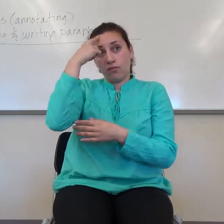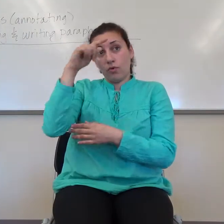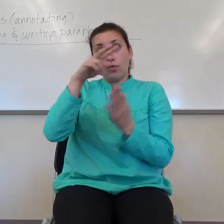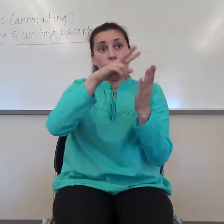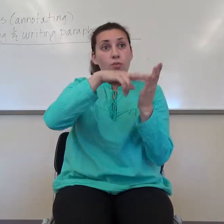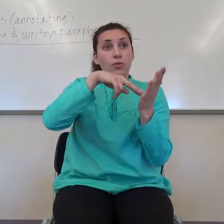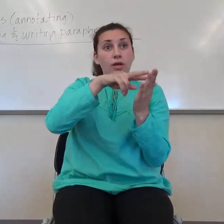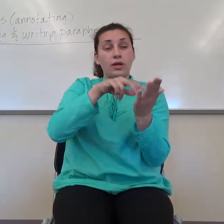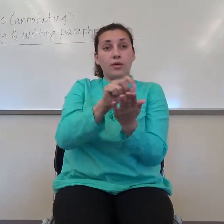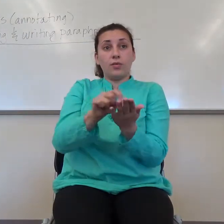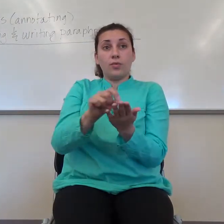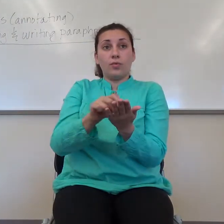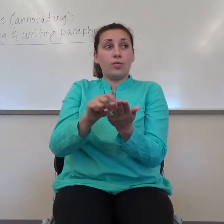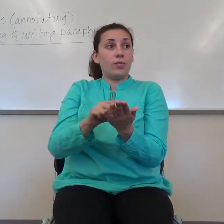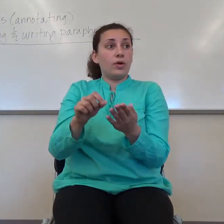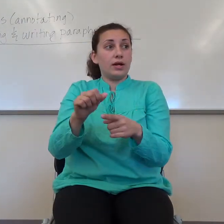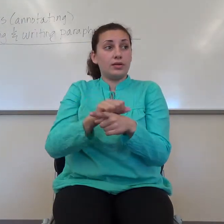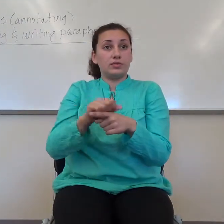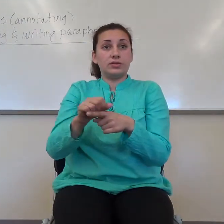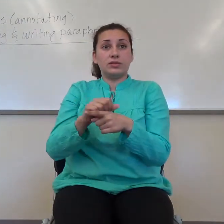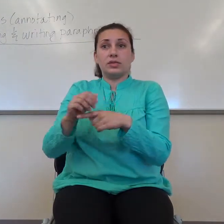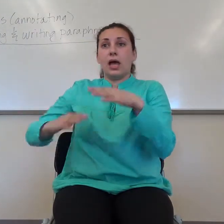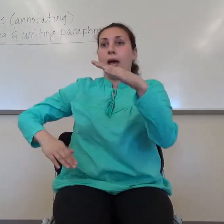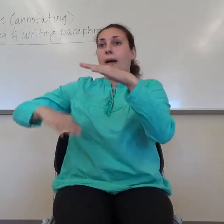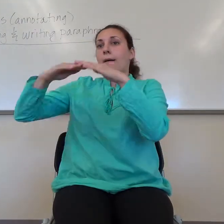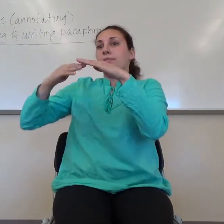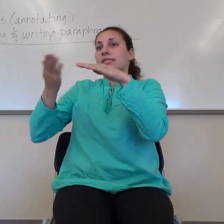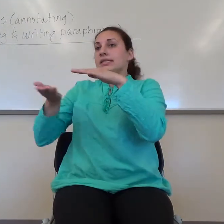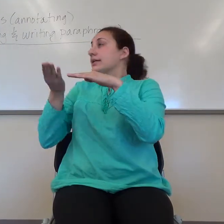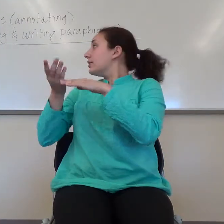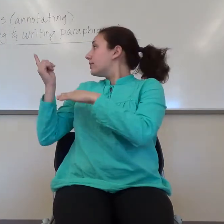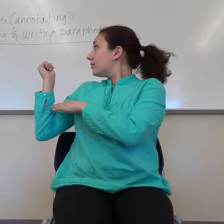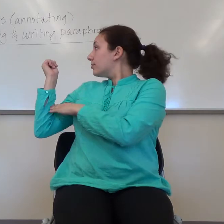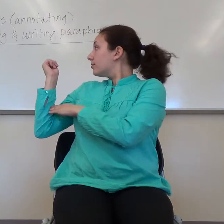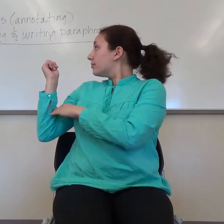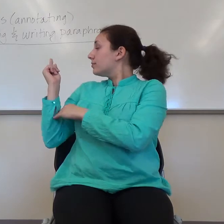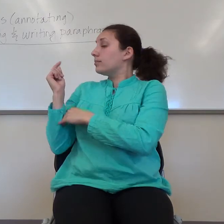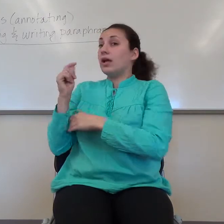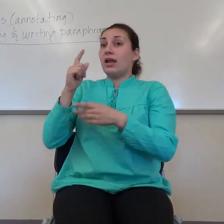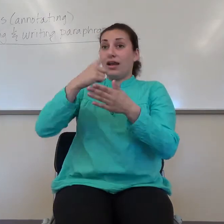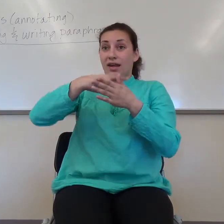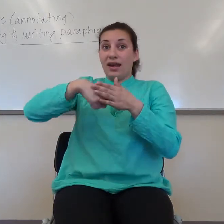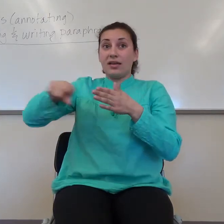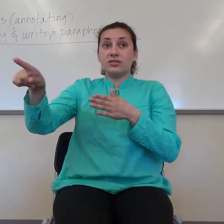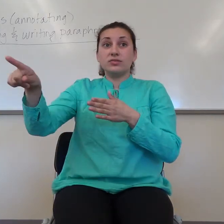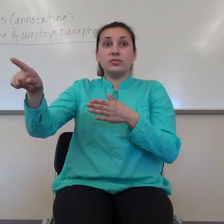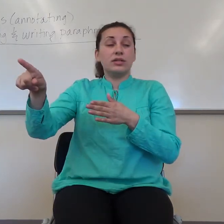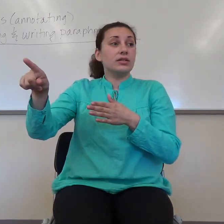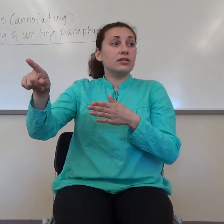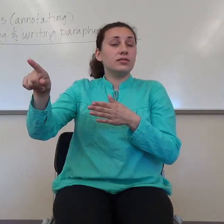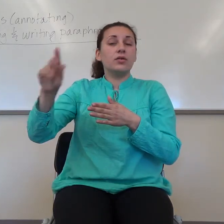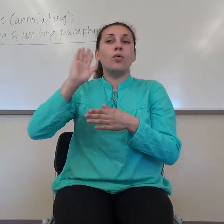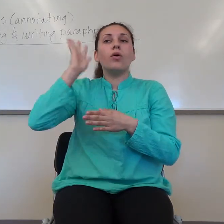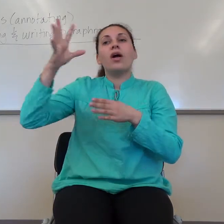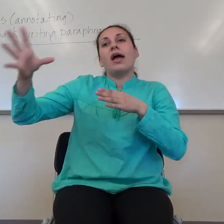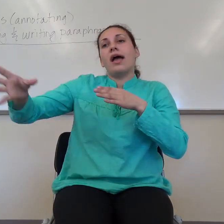exercise is only up to here. Next week, we are going to add